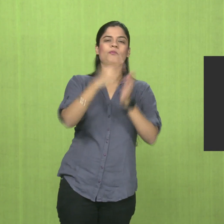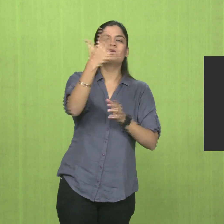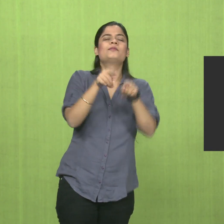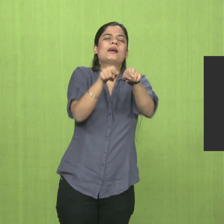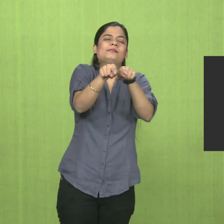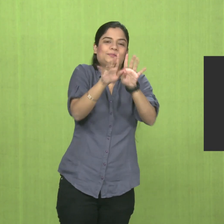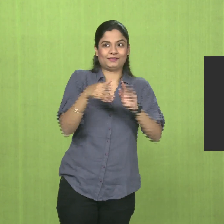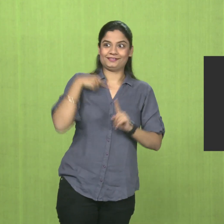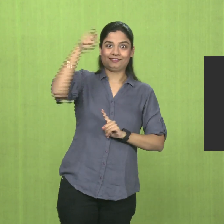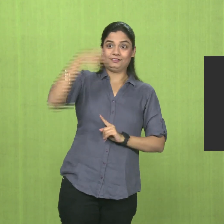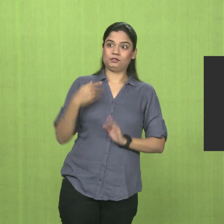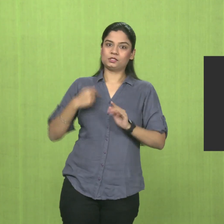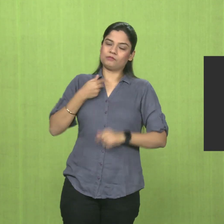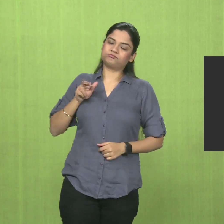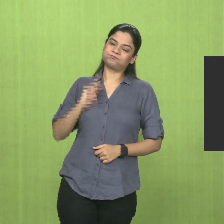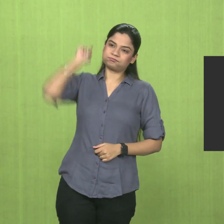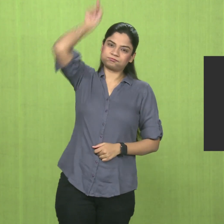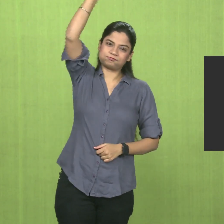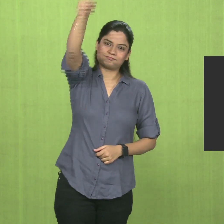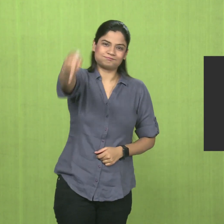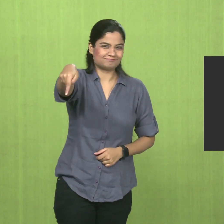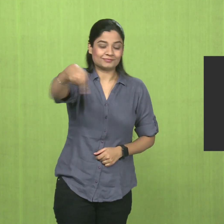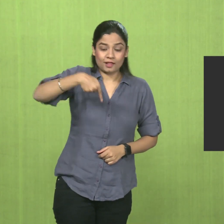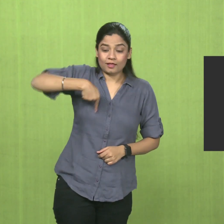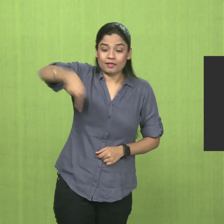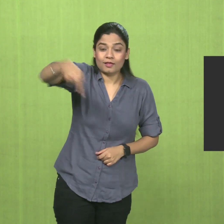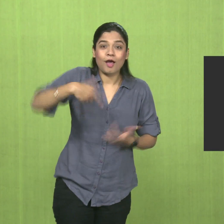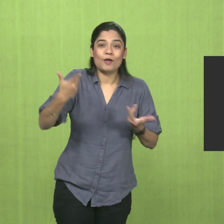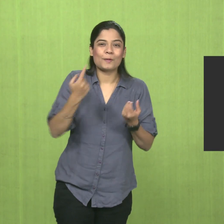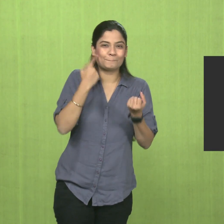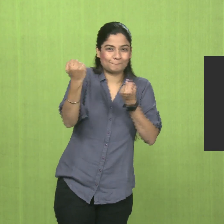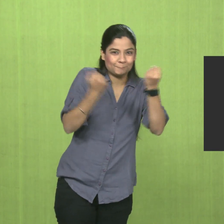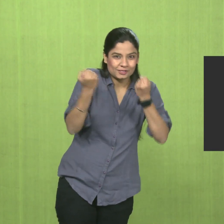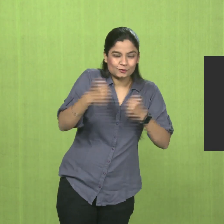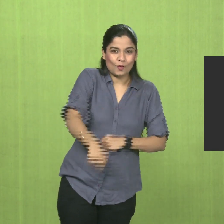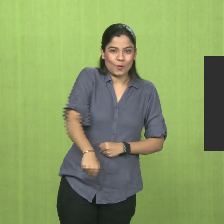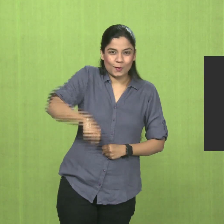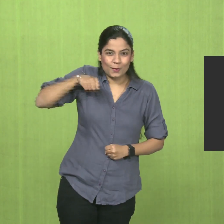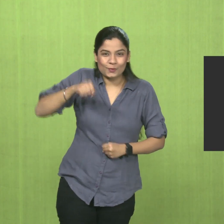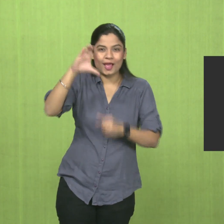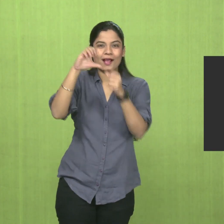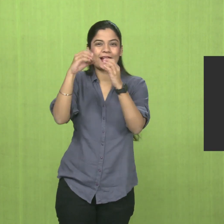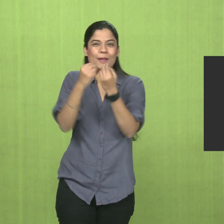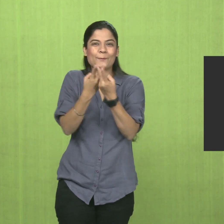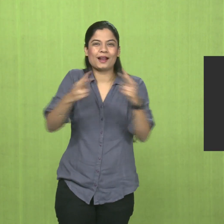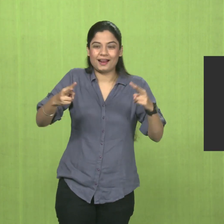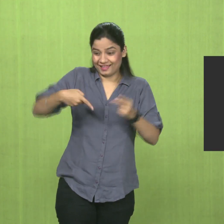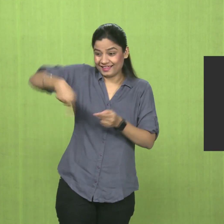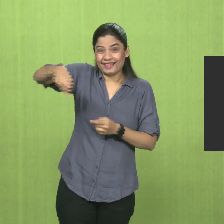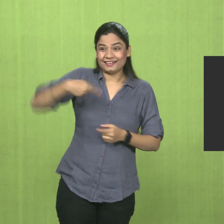travel 5 kilometers to meet a friend. Can I walk there? No, it's not possible. I have to use a bus, auto, cab or something